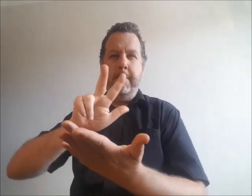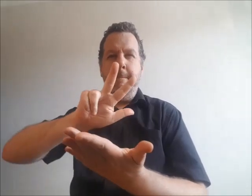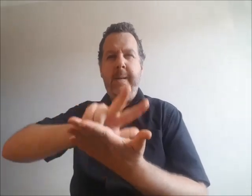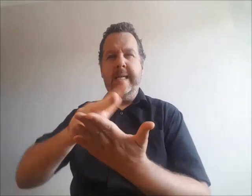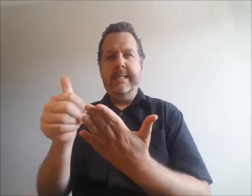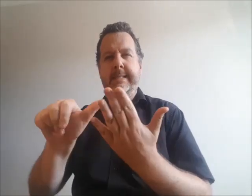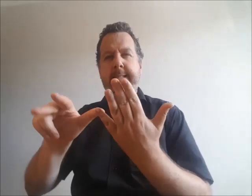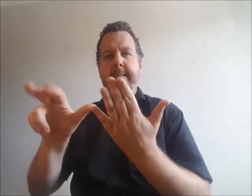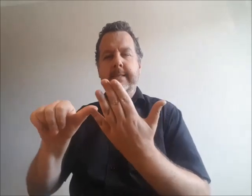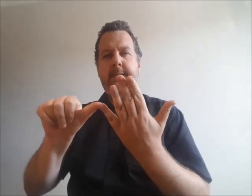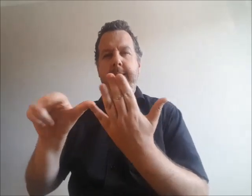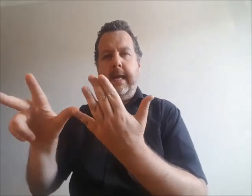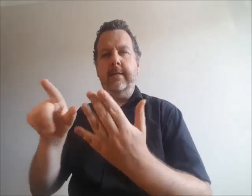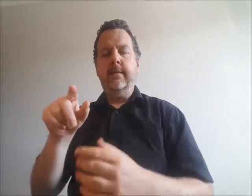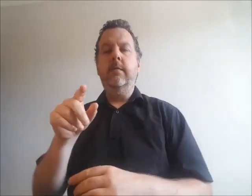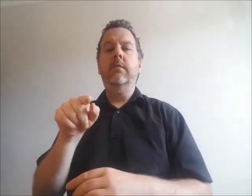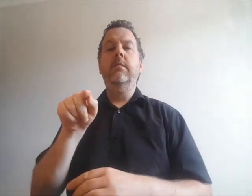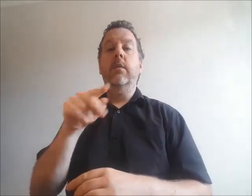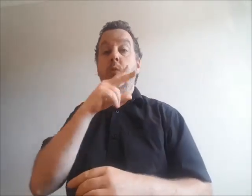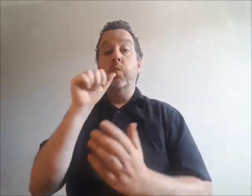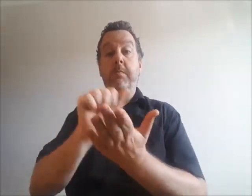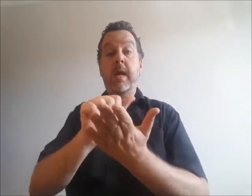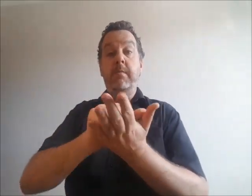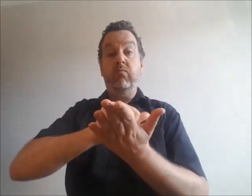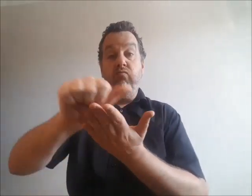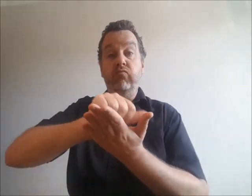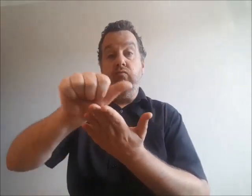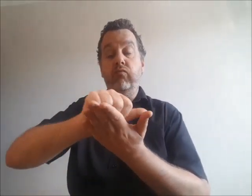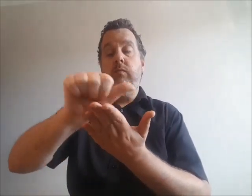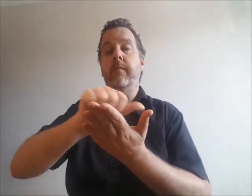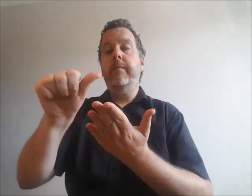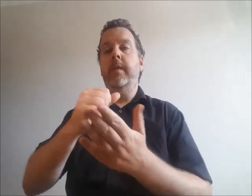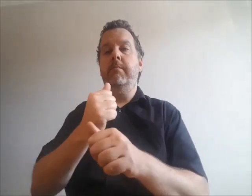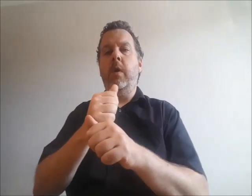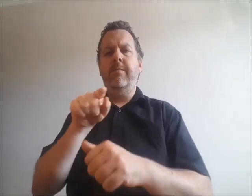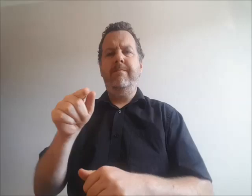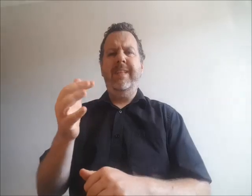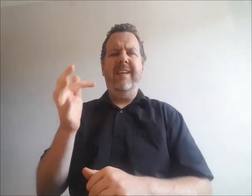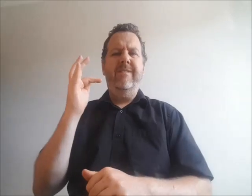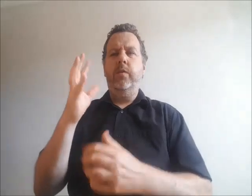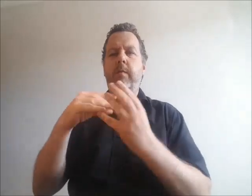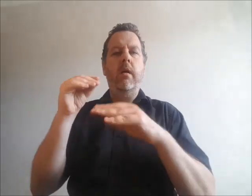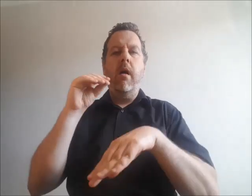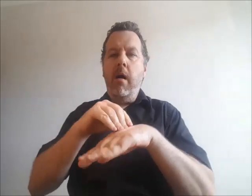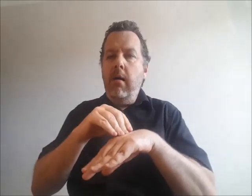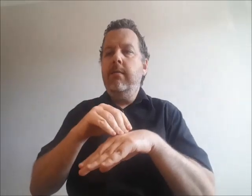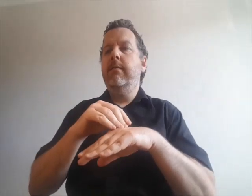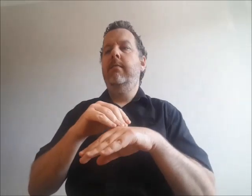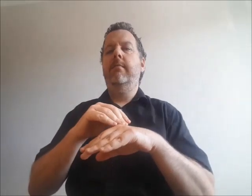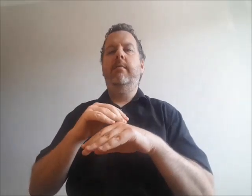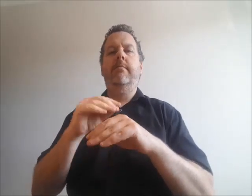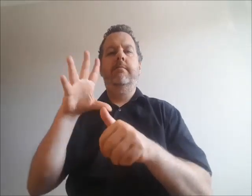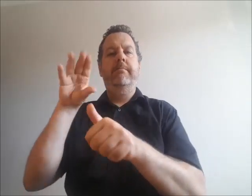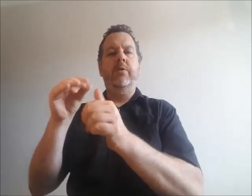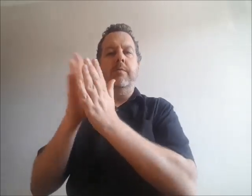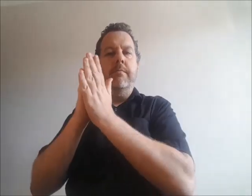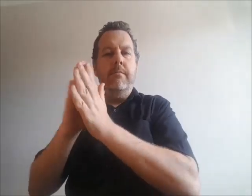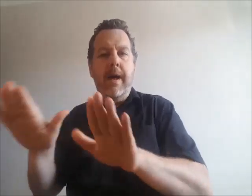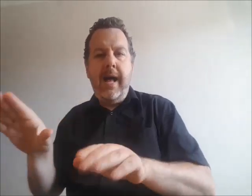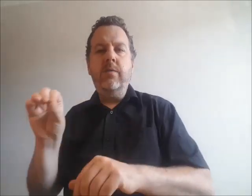But roughly around the same time in 1868, there were newspaper reports from events in Tralee. If there was something on in the town, some sort of